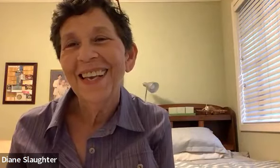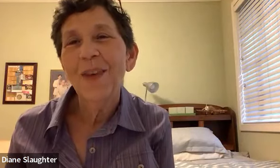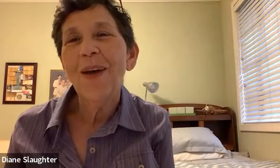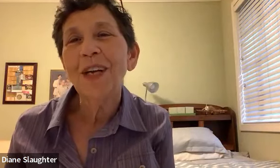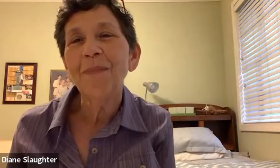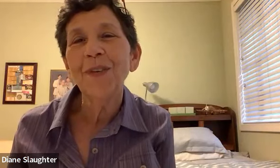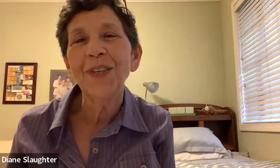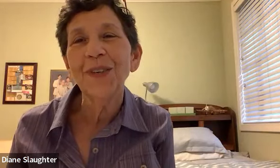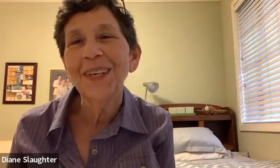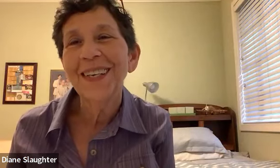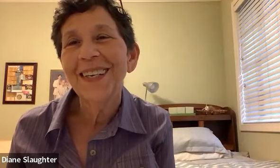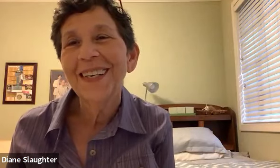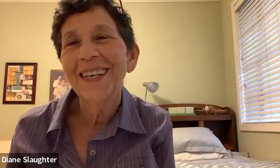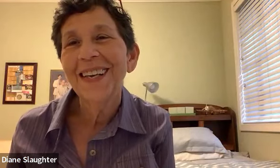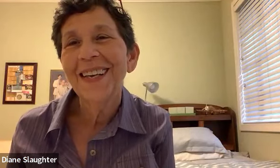You have to unmute too.